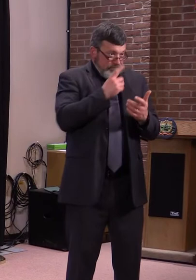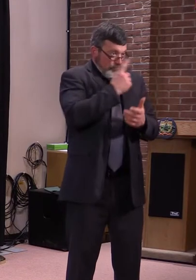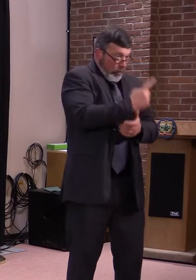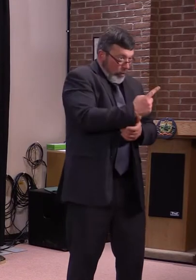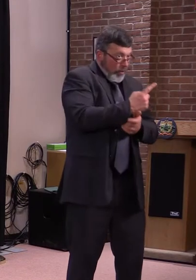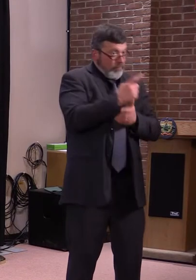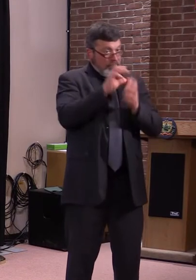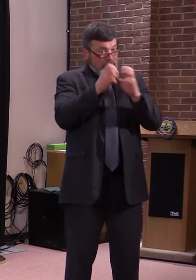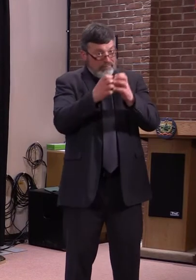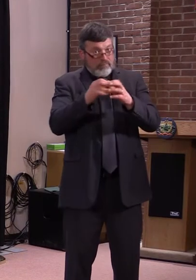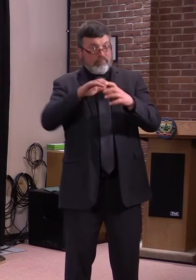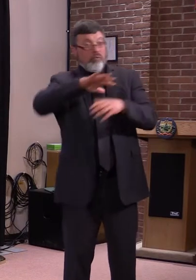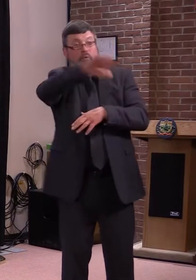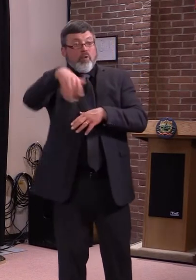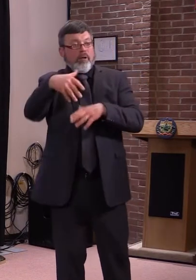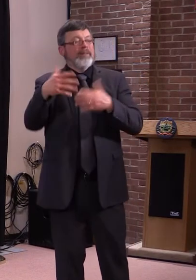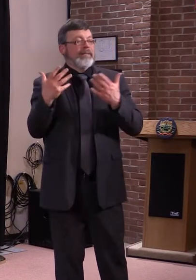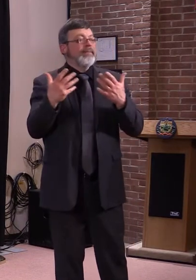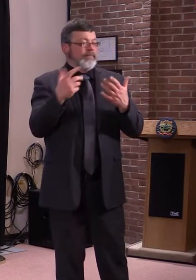We just need to get there.